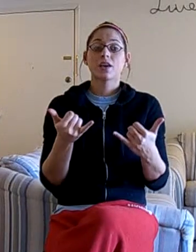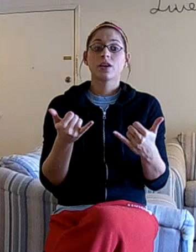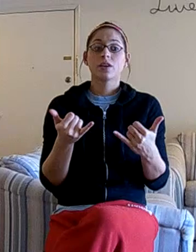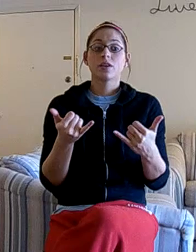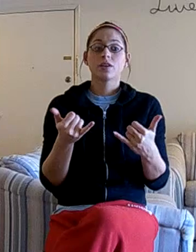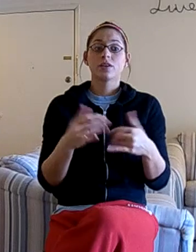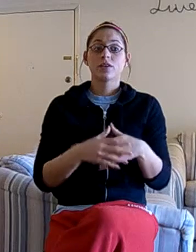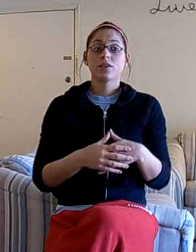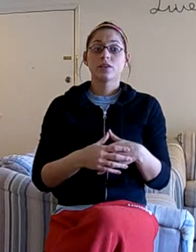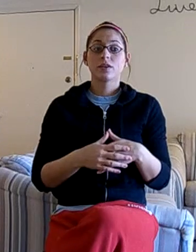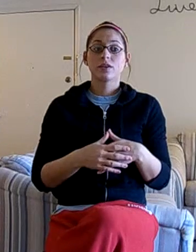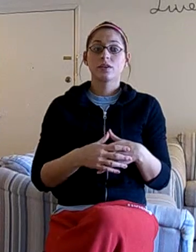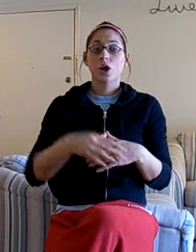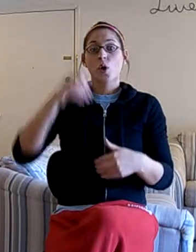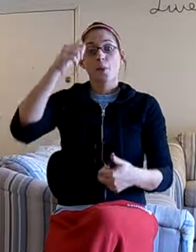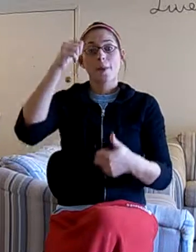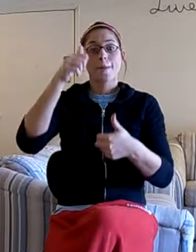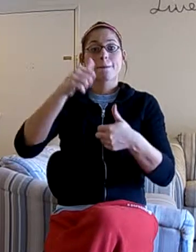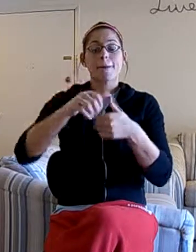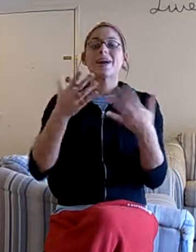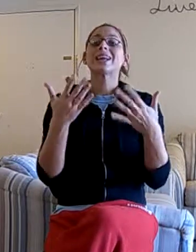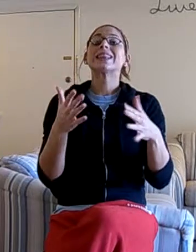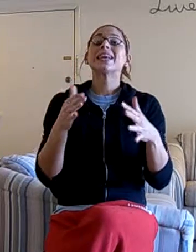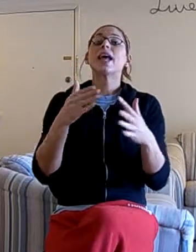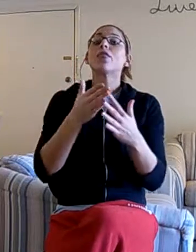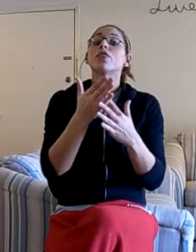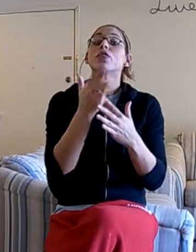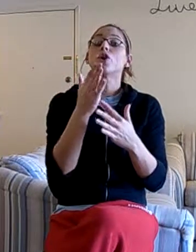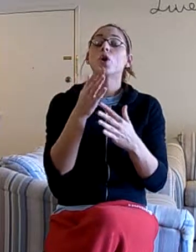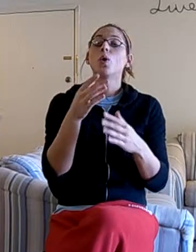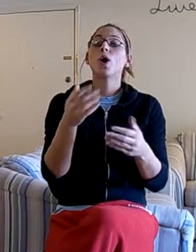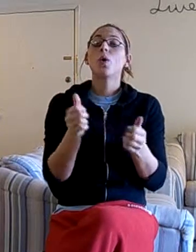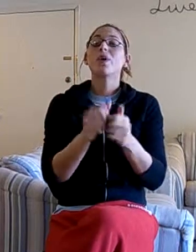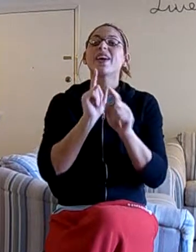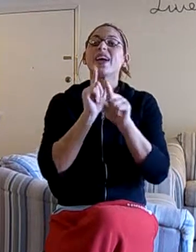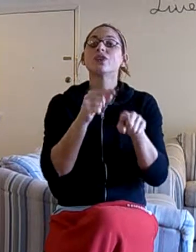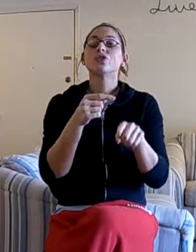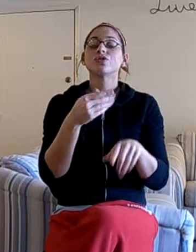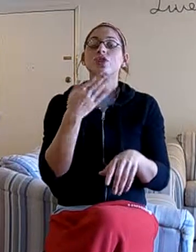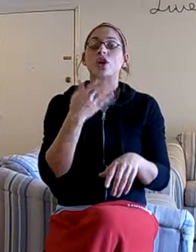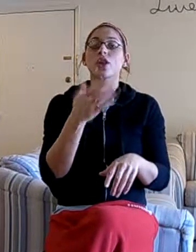Remember to be complete and thorough with all your answers, and good luck with the Adiskio